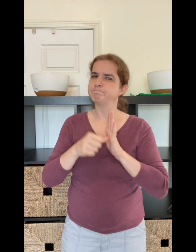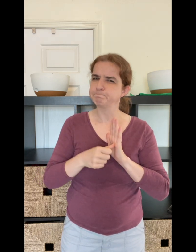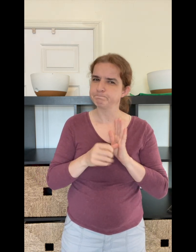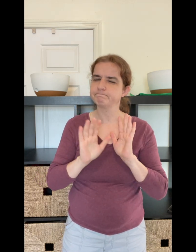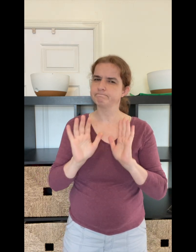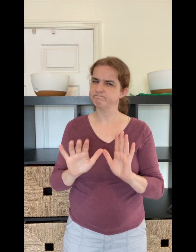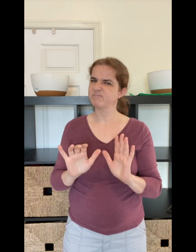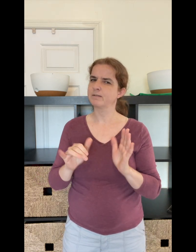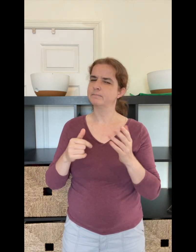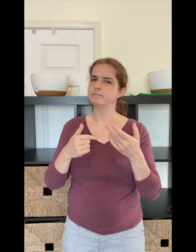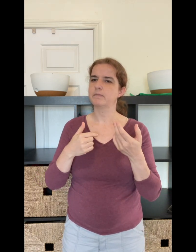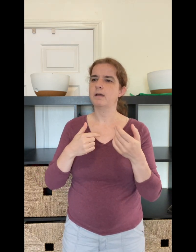assurance. That means